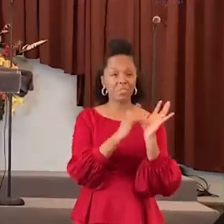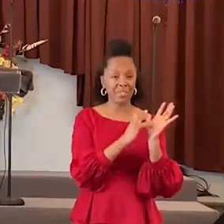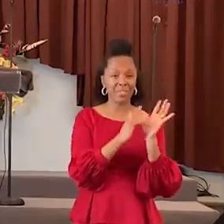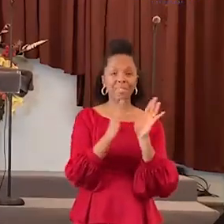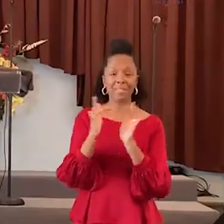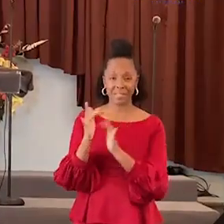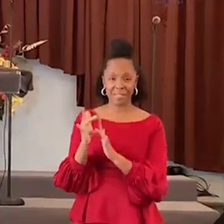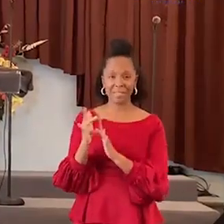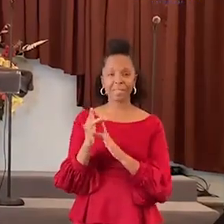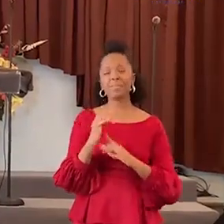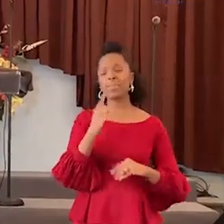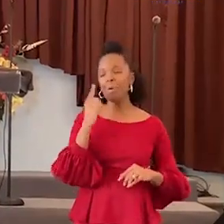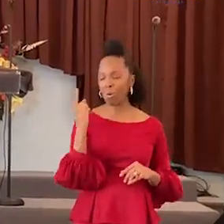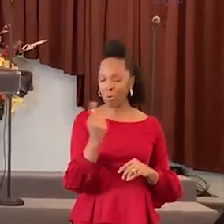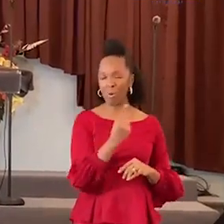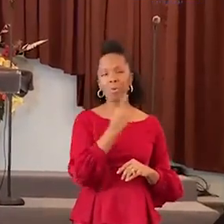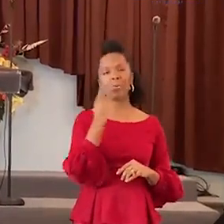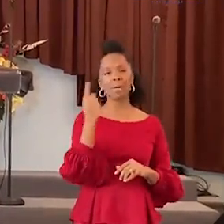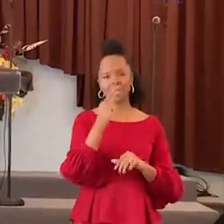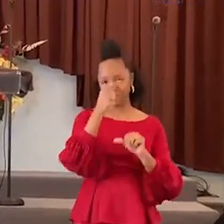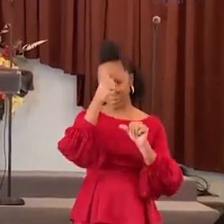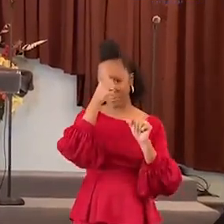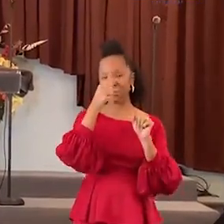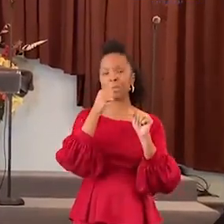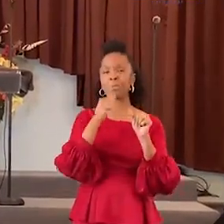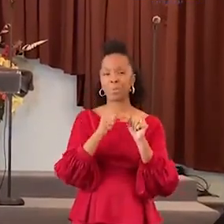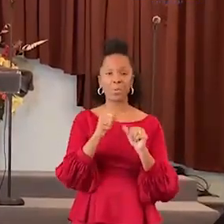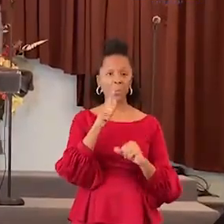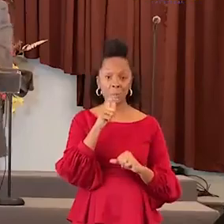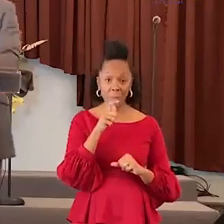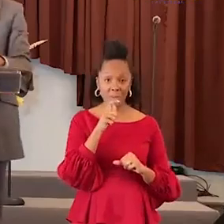Jesus. Always remember